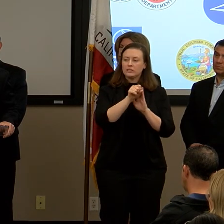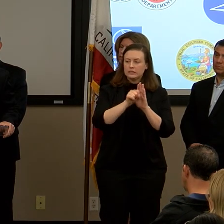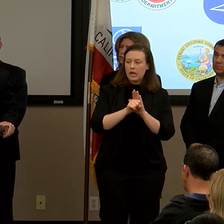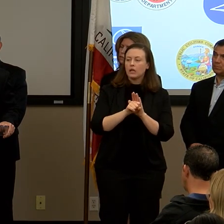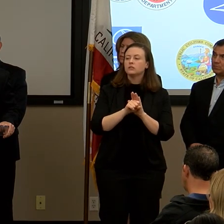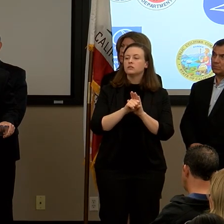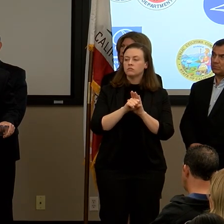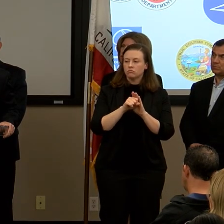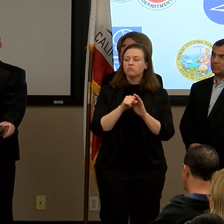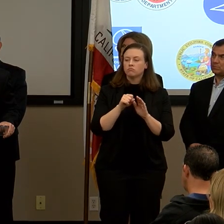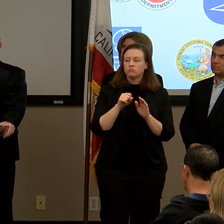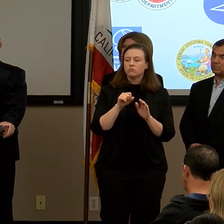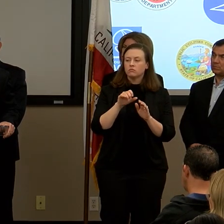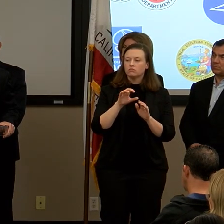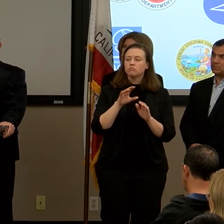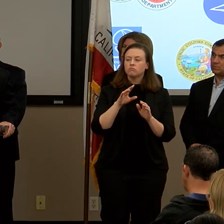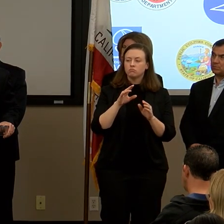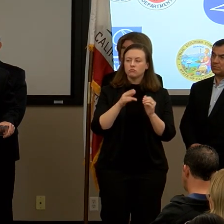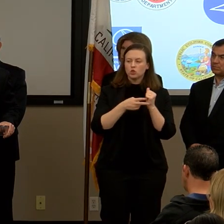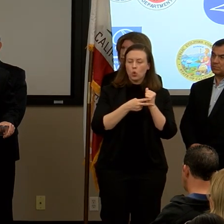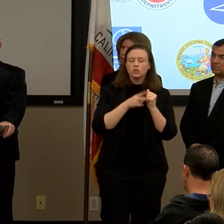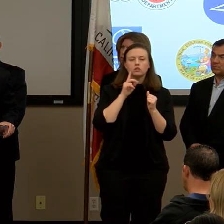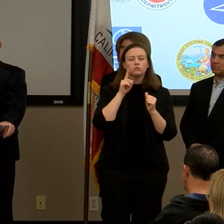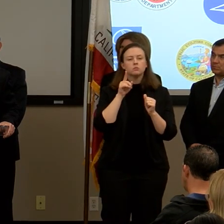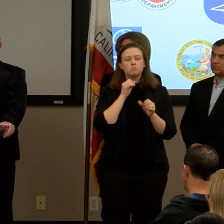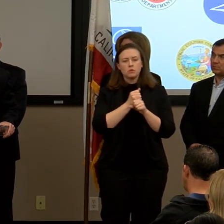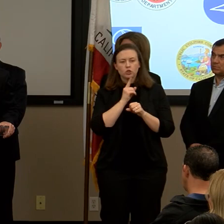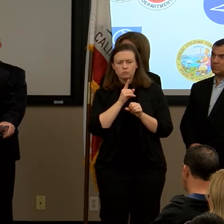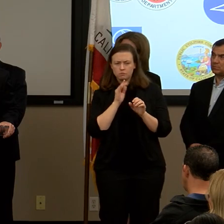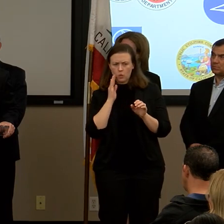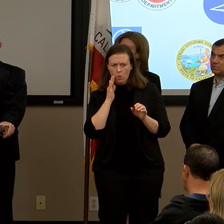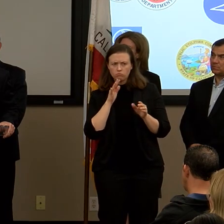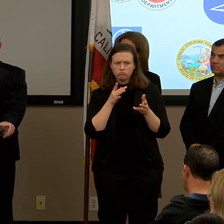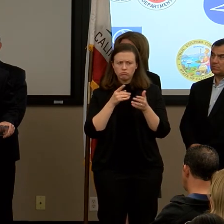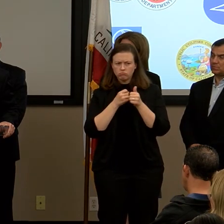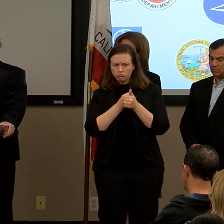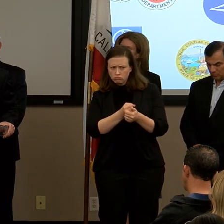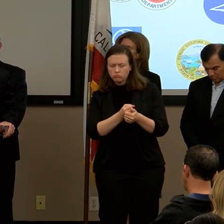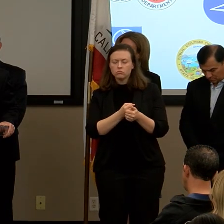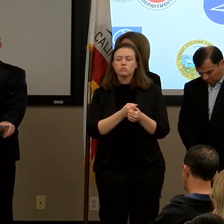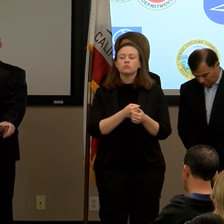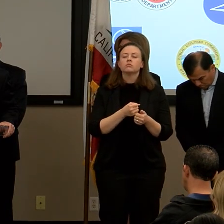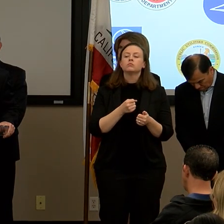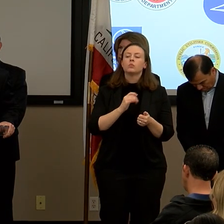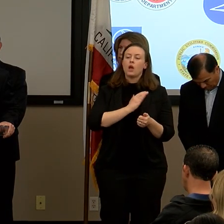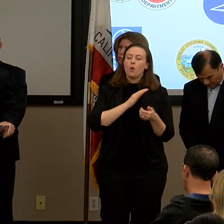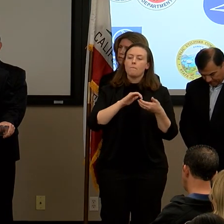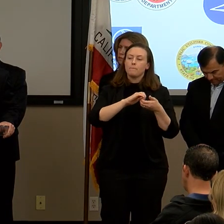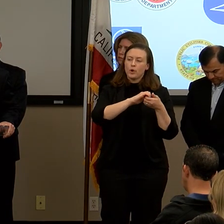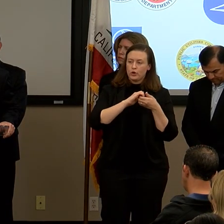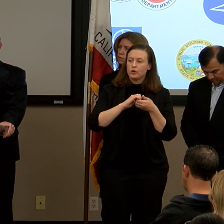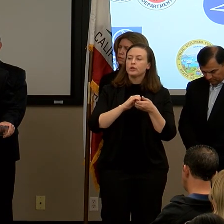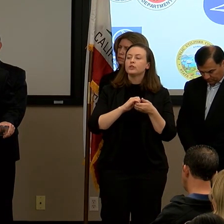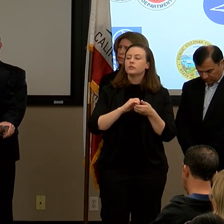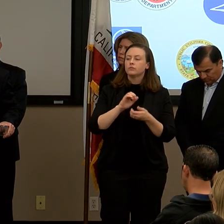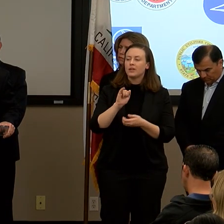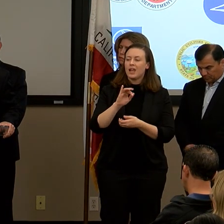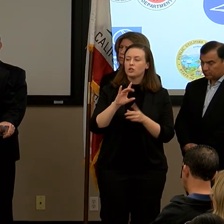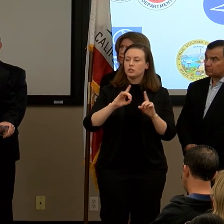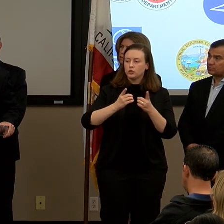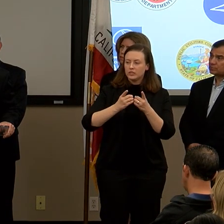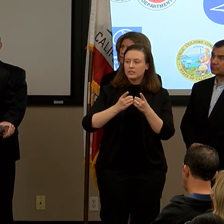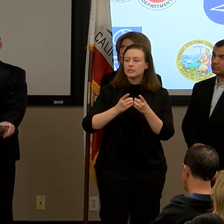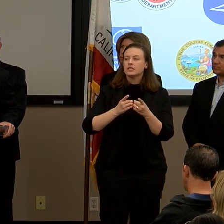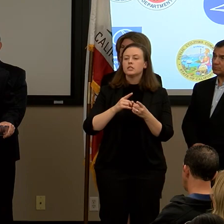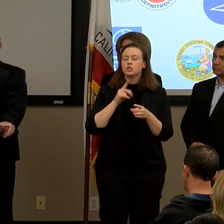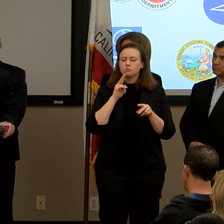leaks. That will allow us to be right on top of it with our partners as well, with the Air Board and any regional district, air districts, to